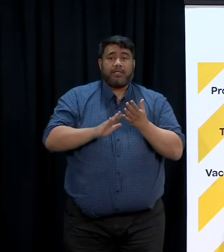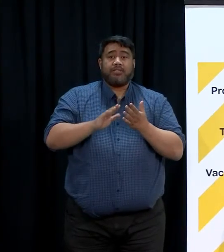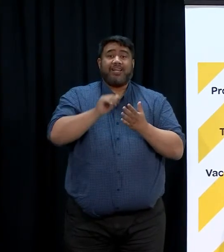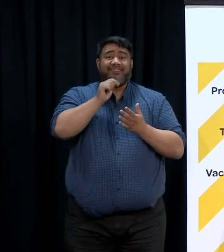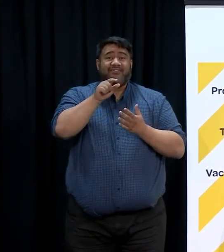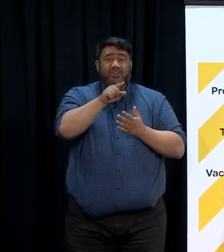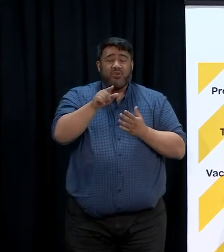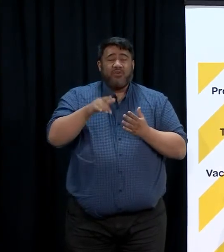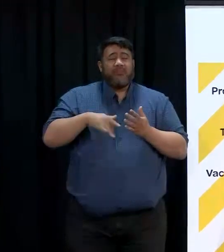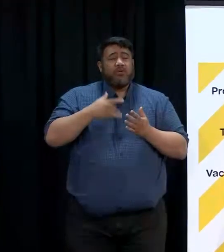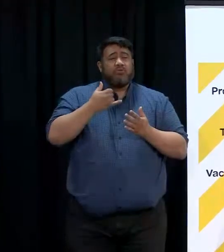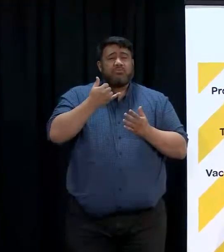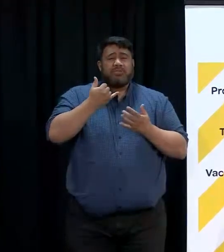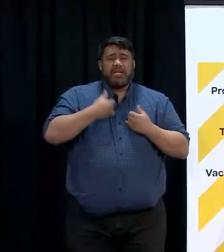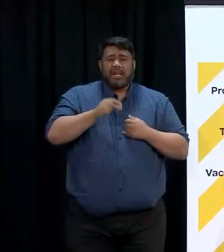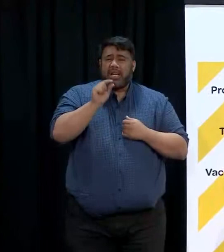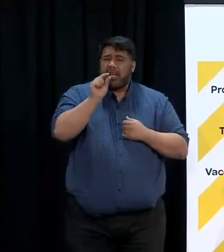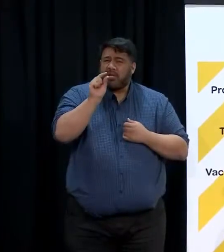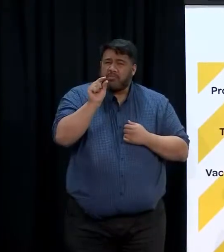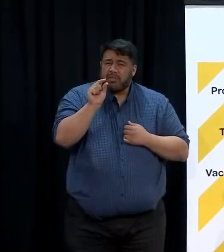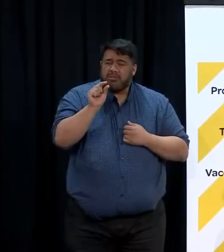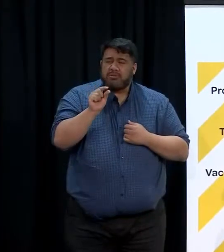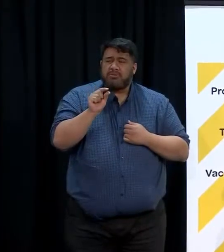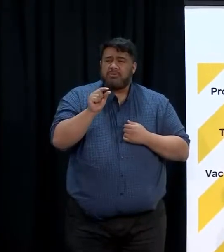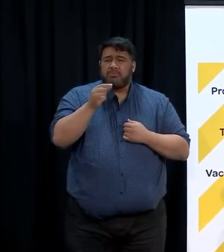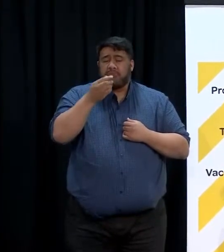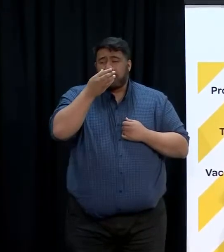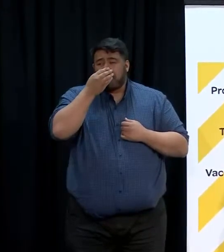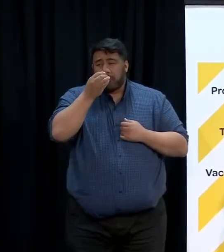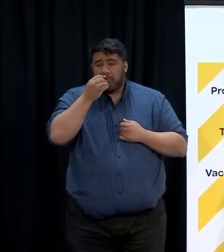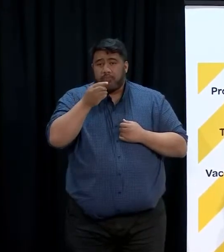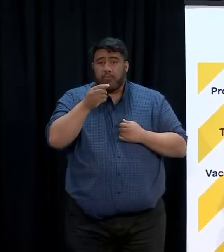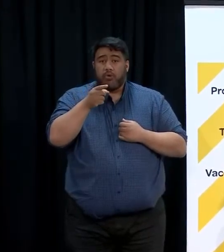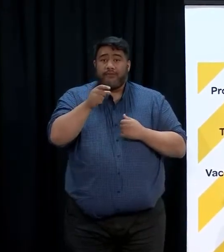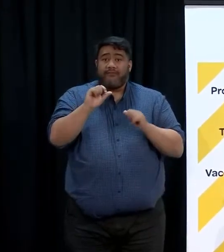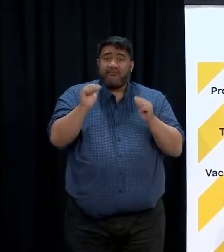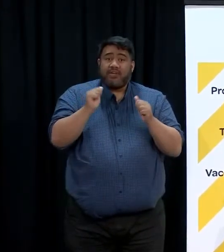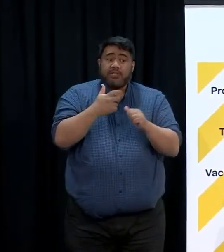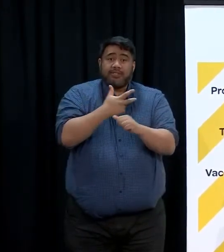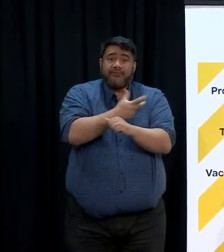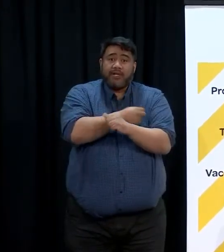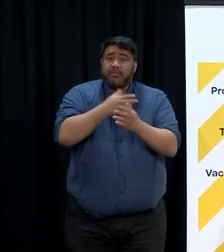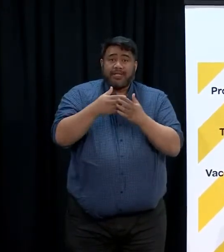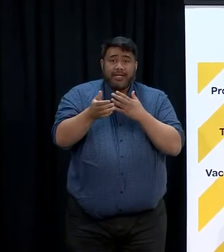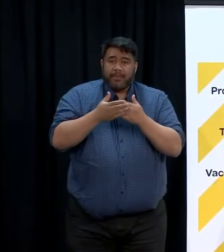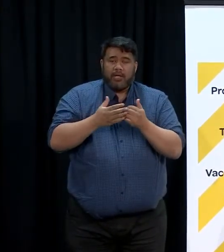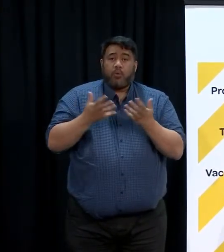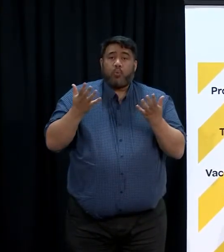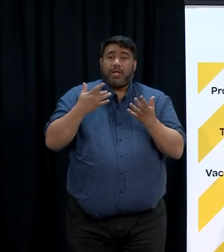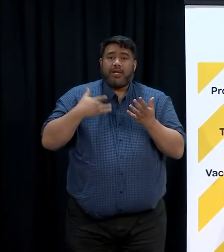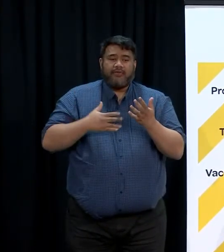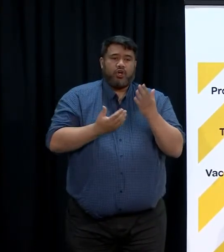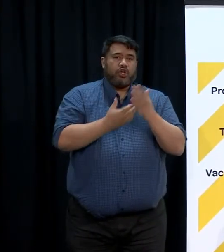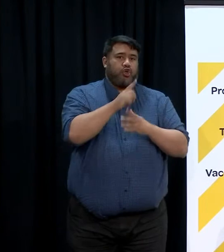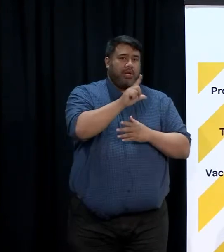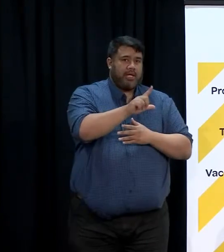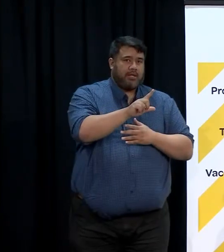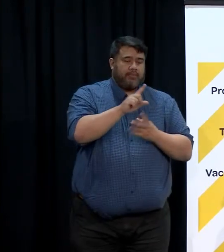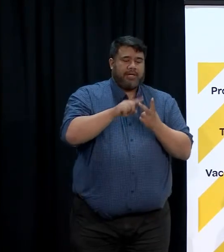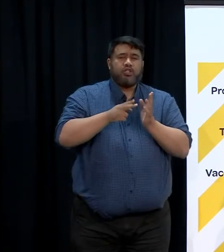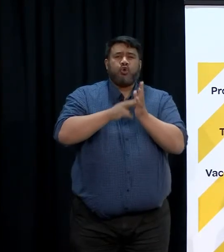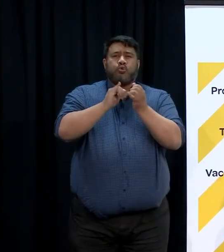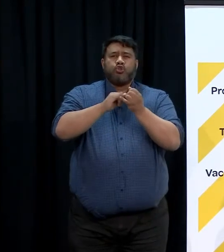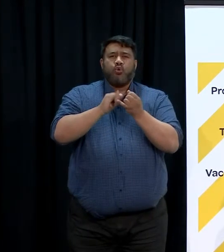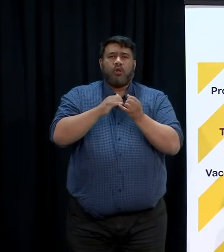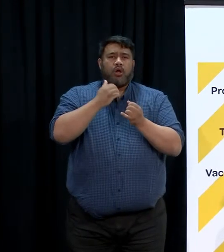even if they are mild symptoms and even if you have been vaccinated, in Newlyn and in the North Shore suburbs of